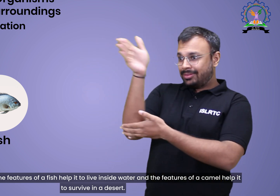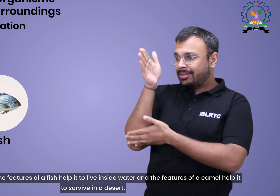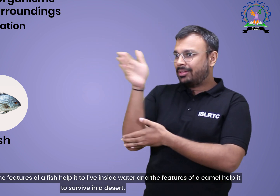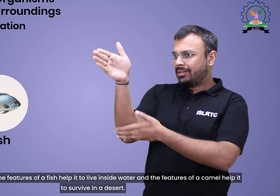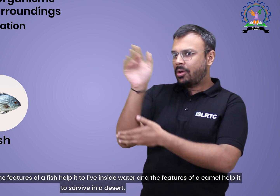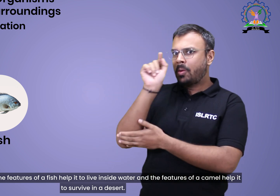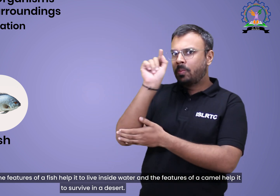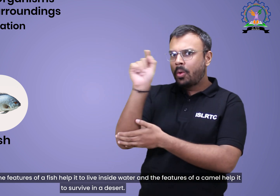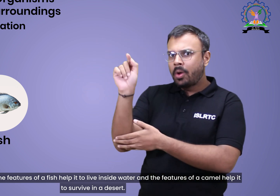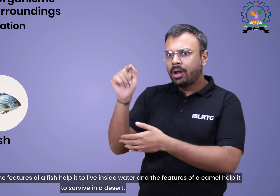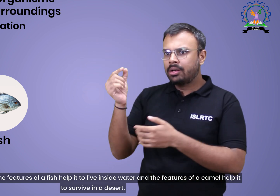a desert.